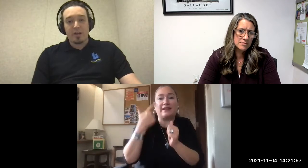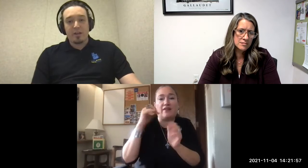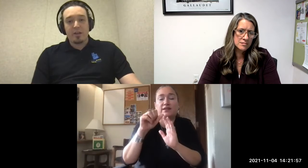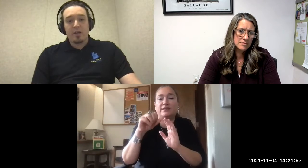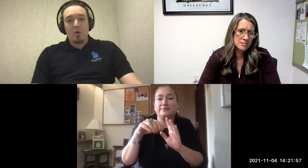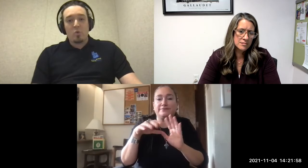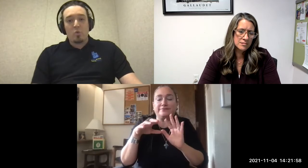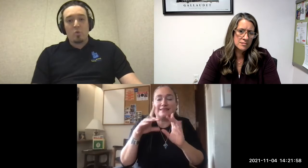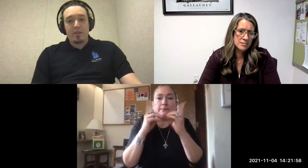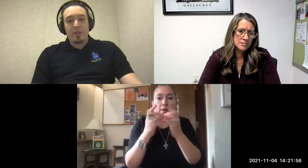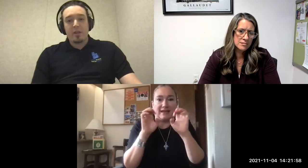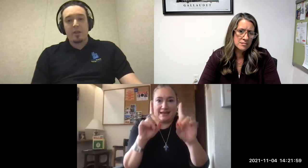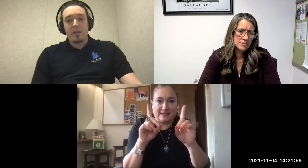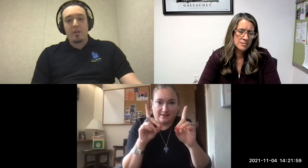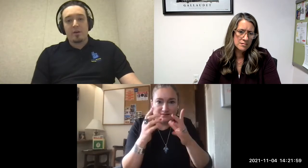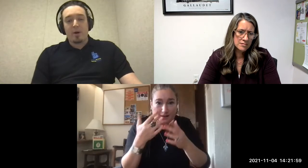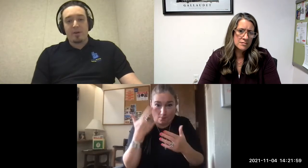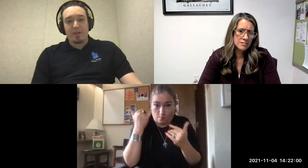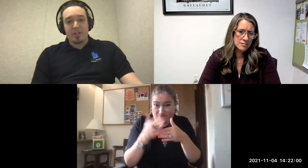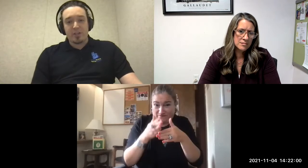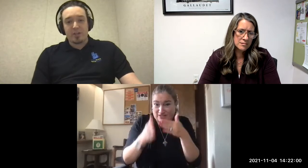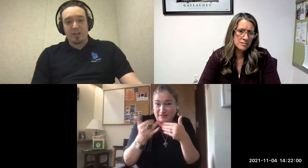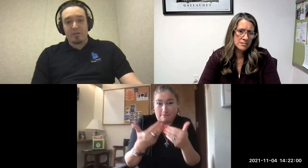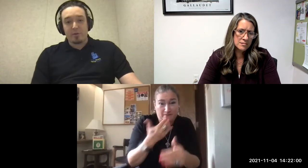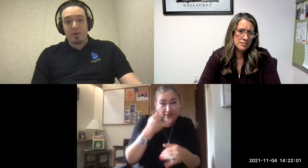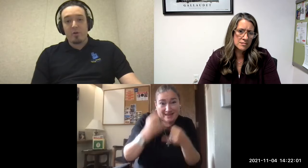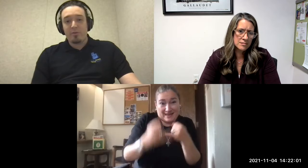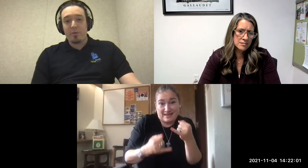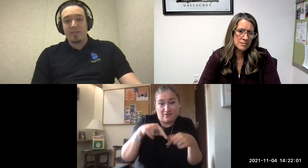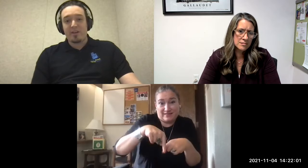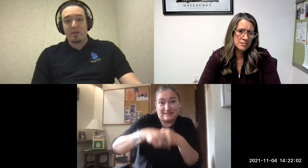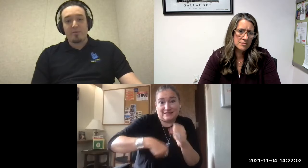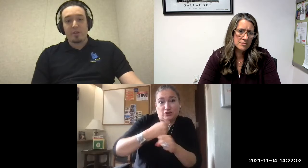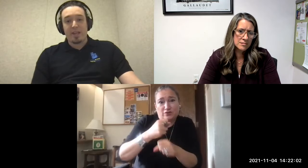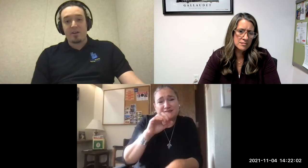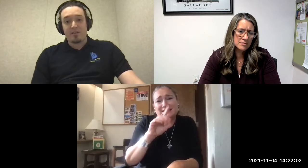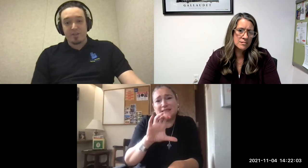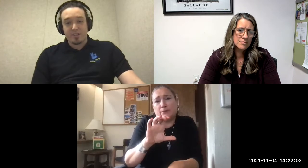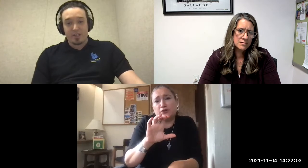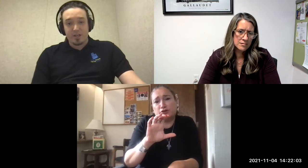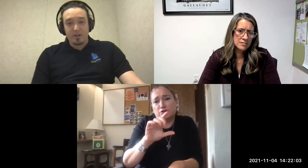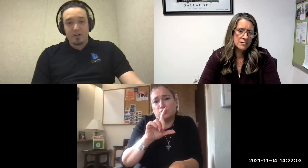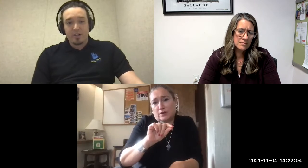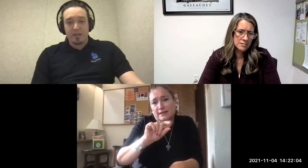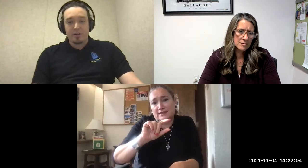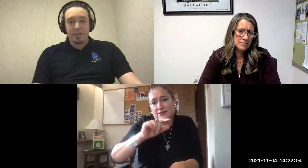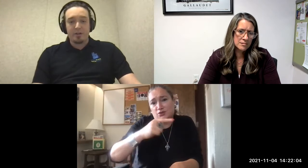targeted with the Department of Education here in California. Hopefully we get that done before the end of this year, calendar year.